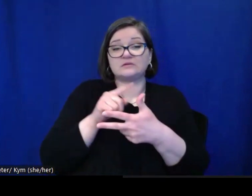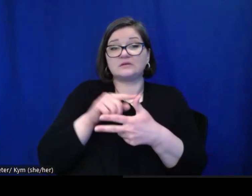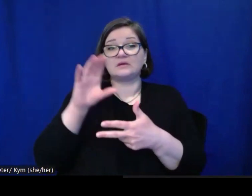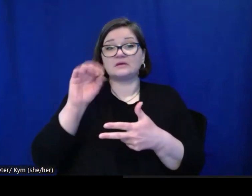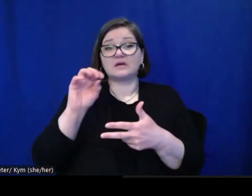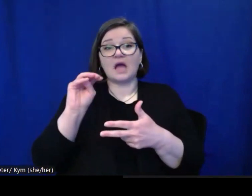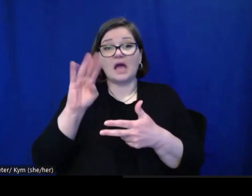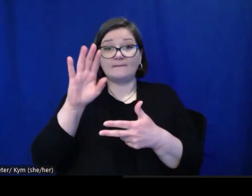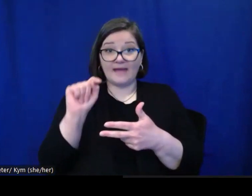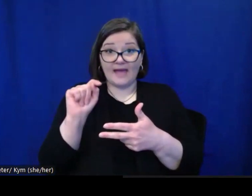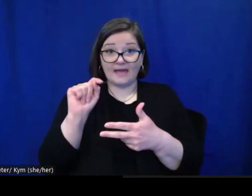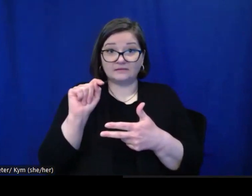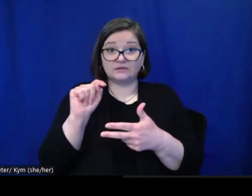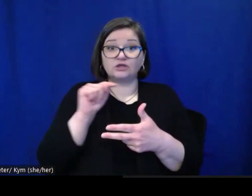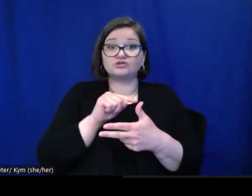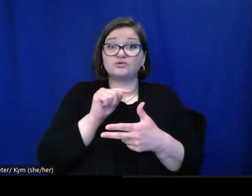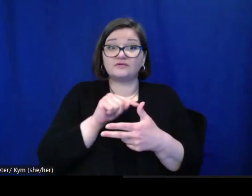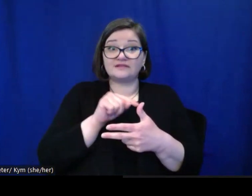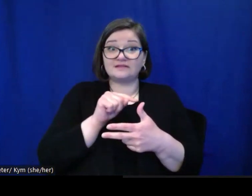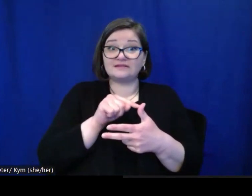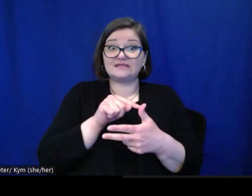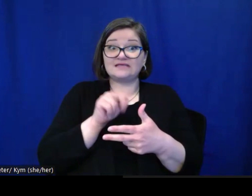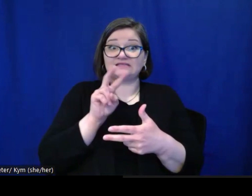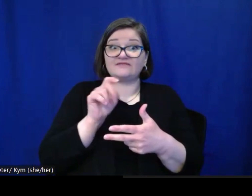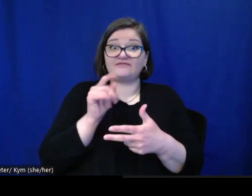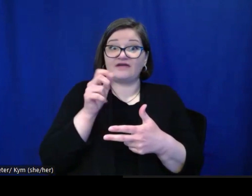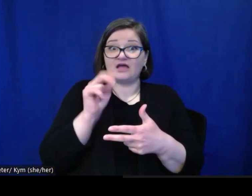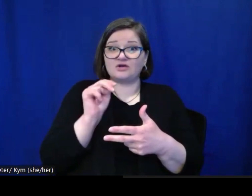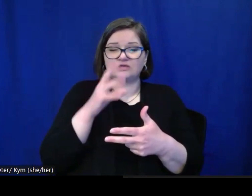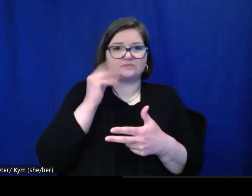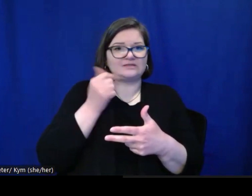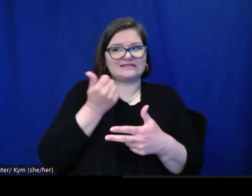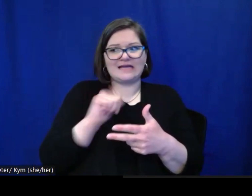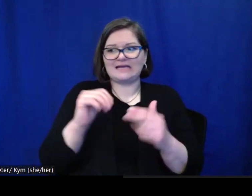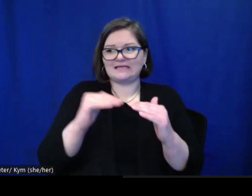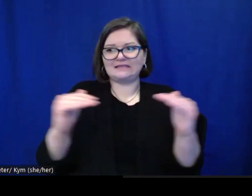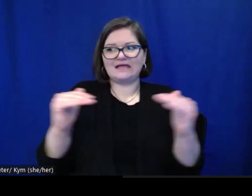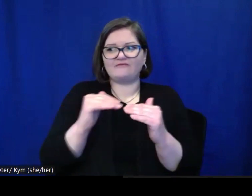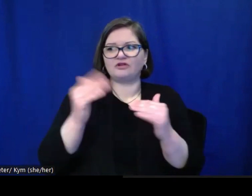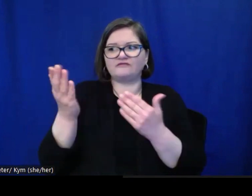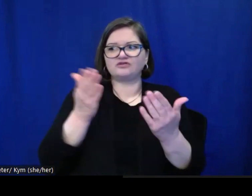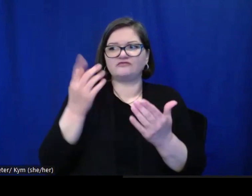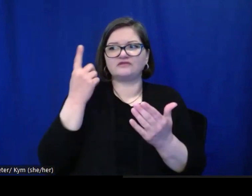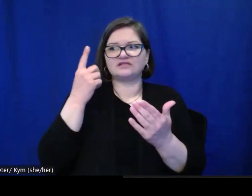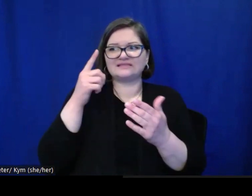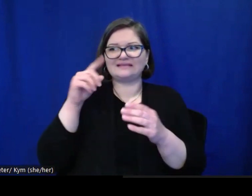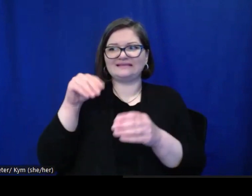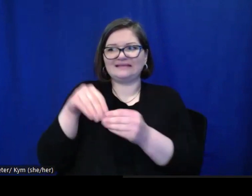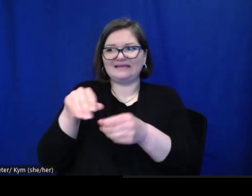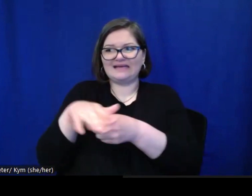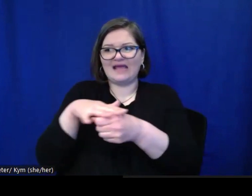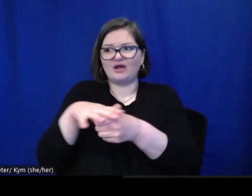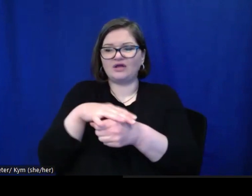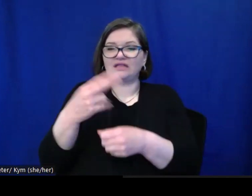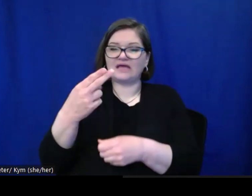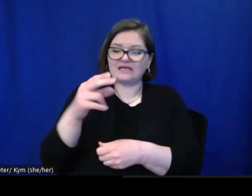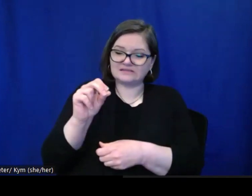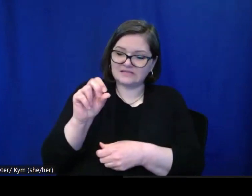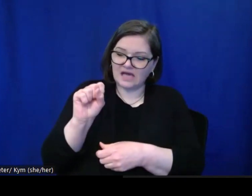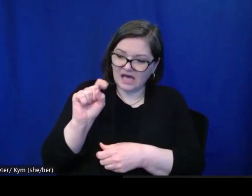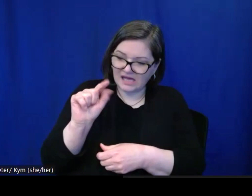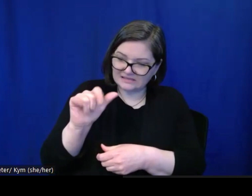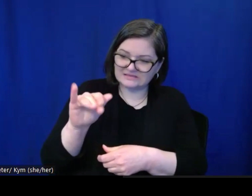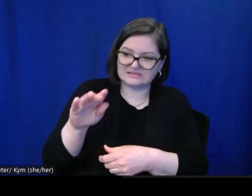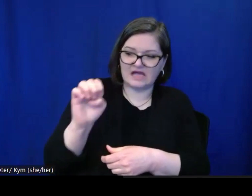veteran who has experienced any level of service in a hostile area for any period or